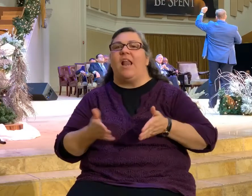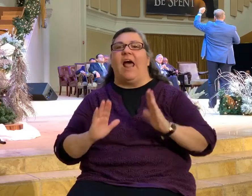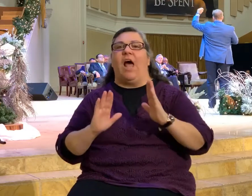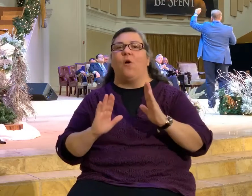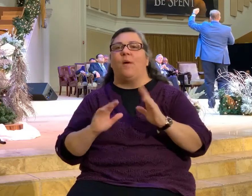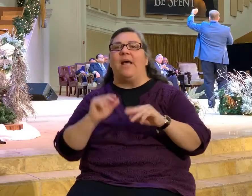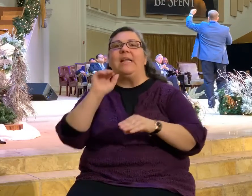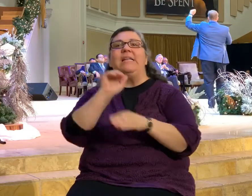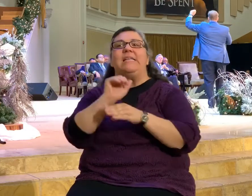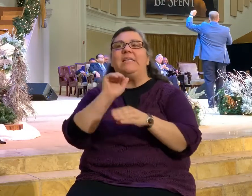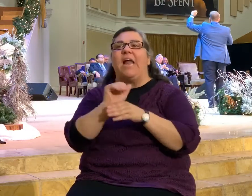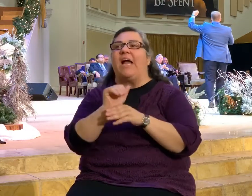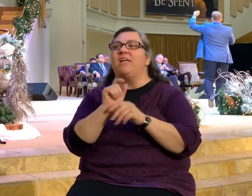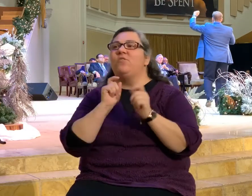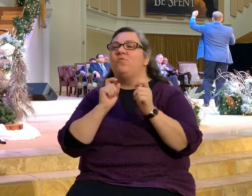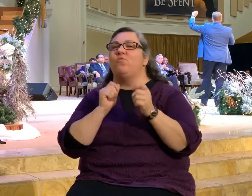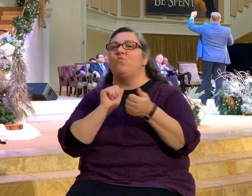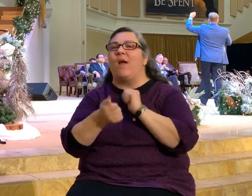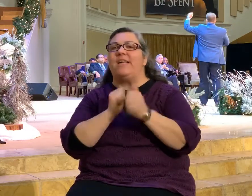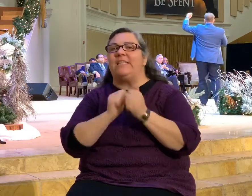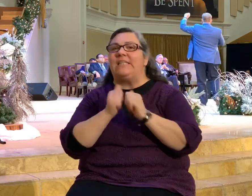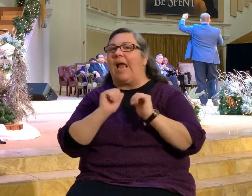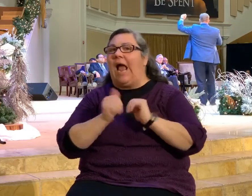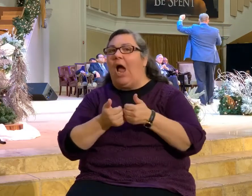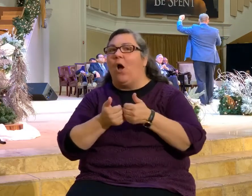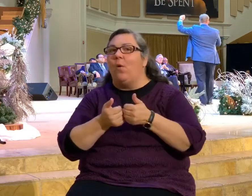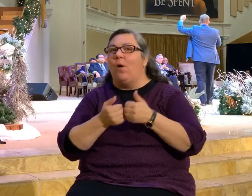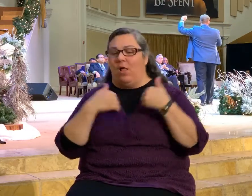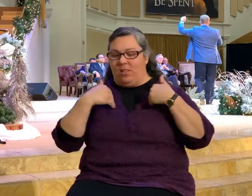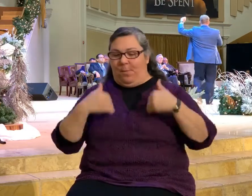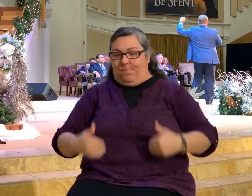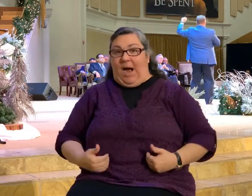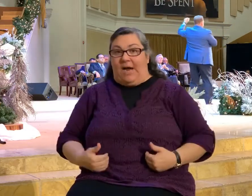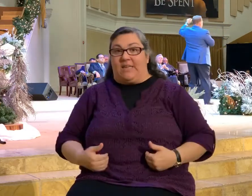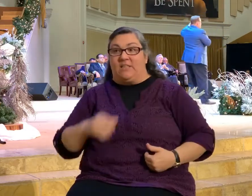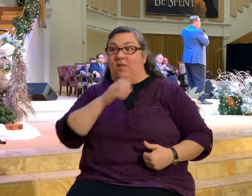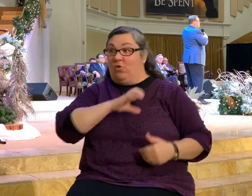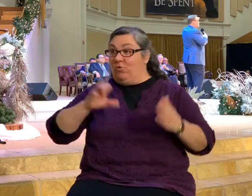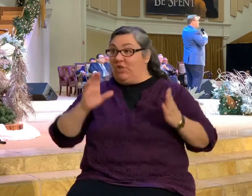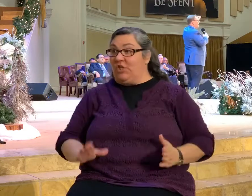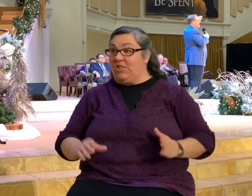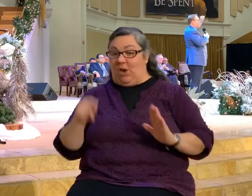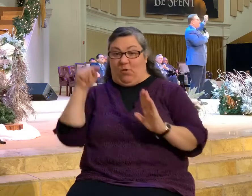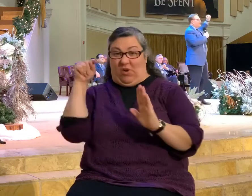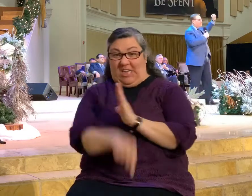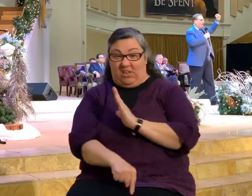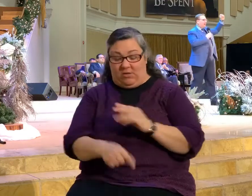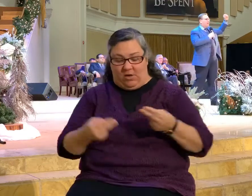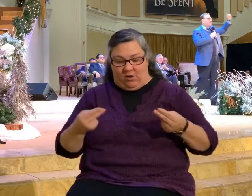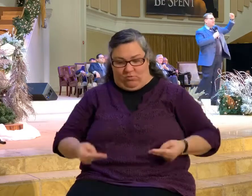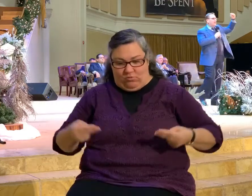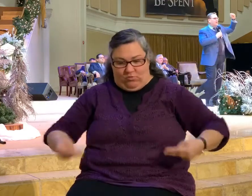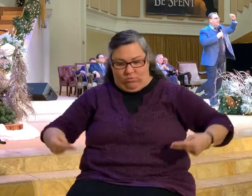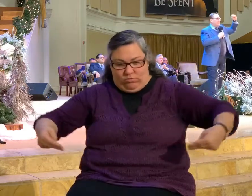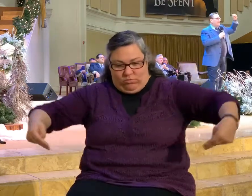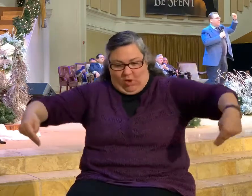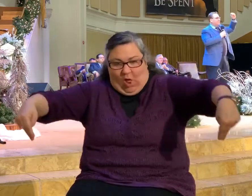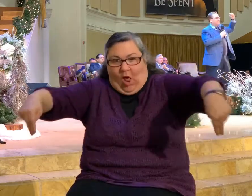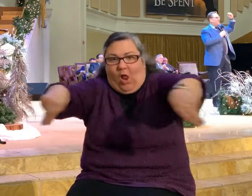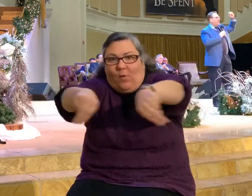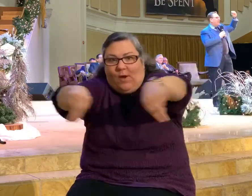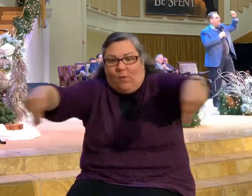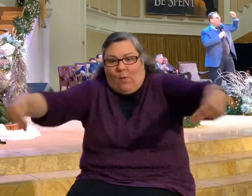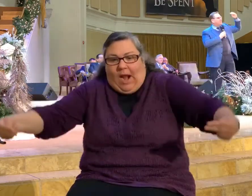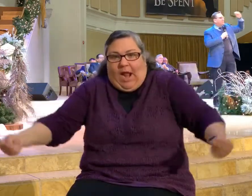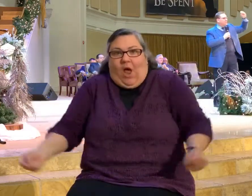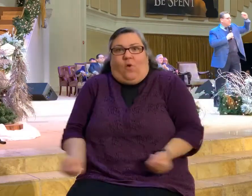night racing by lighting the bodies of the Christians that were crucified around the track, and they raced